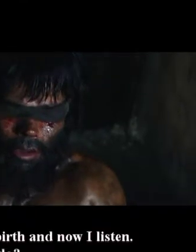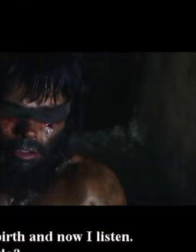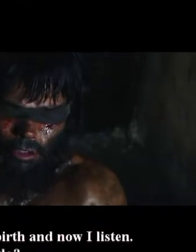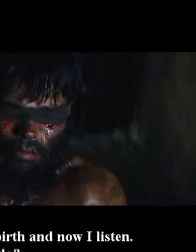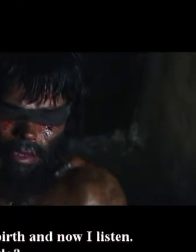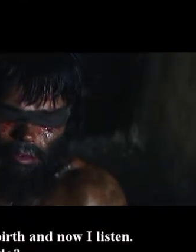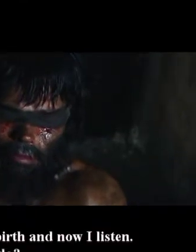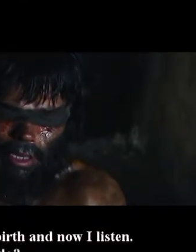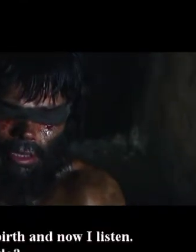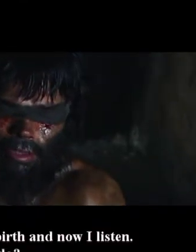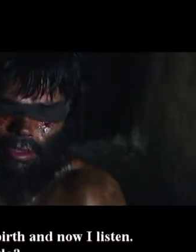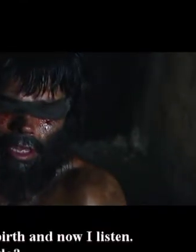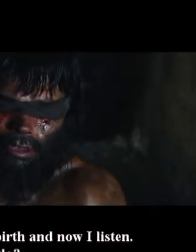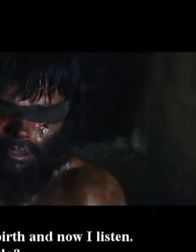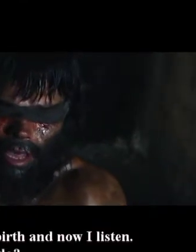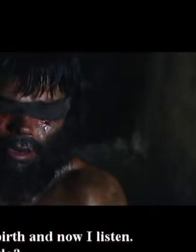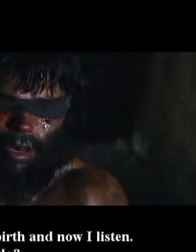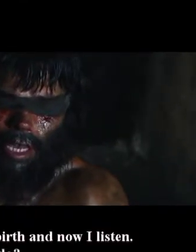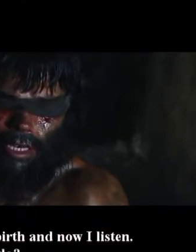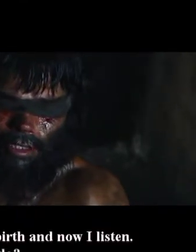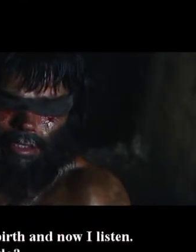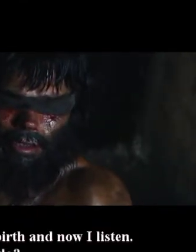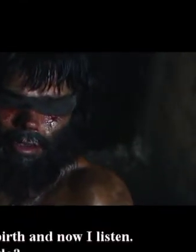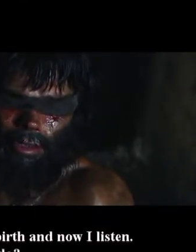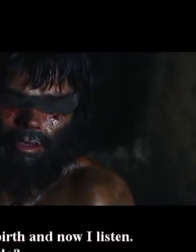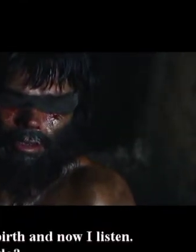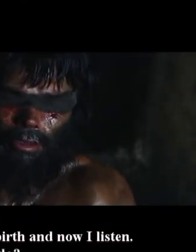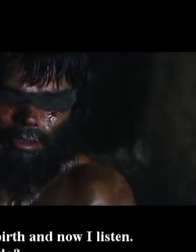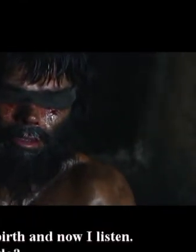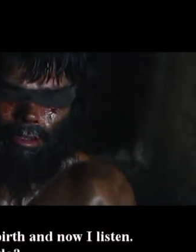You have called me from birth, and now I listen.